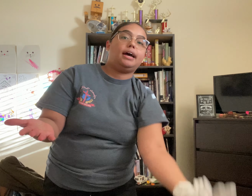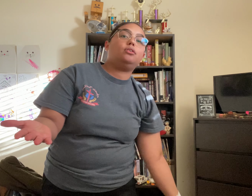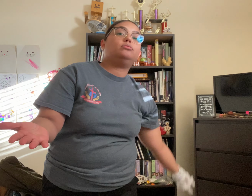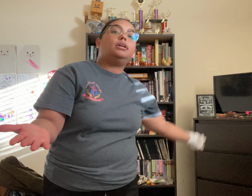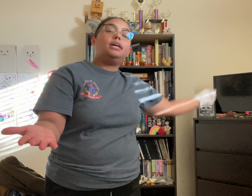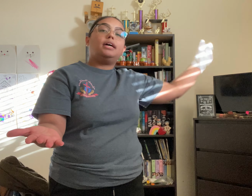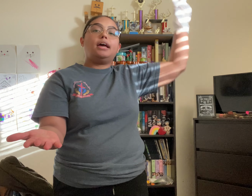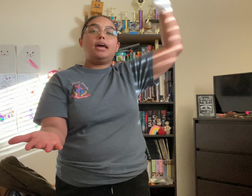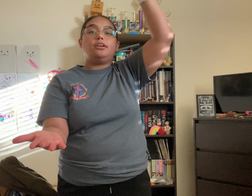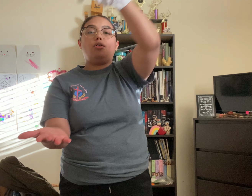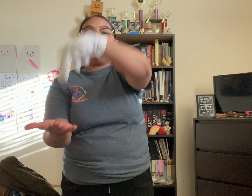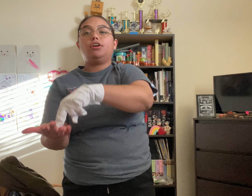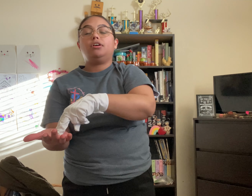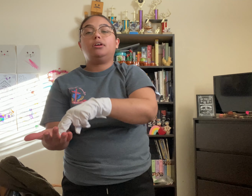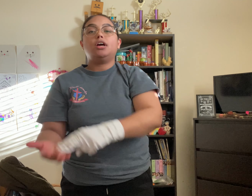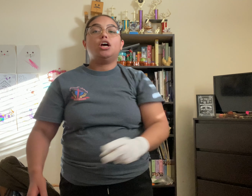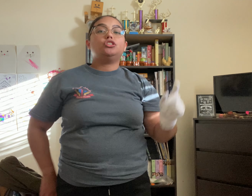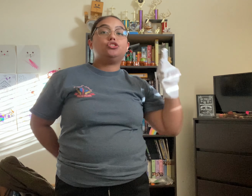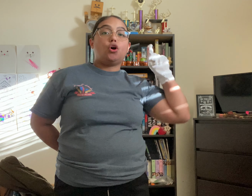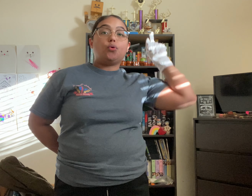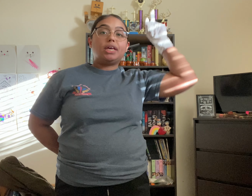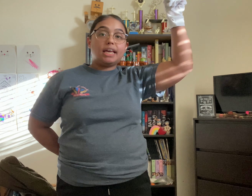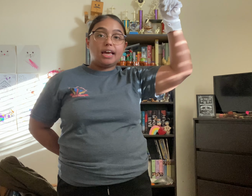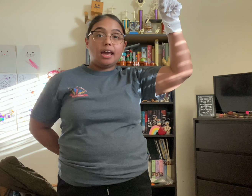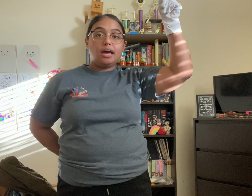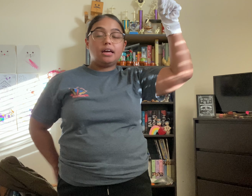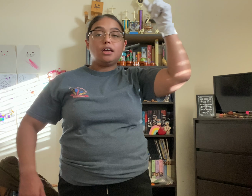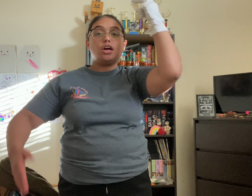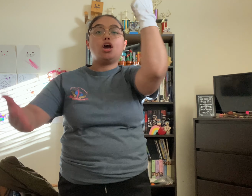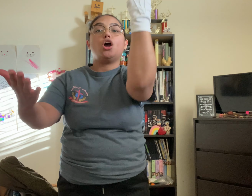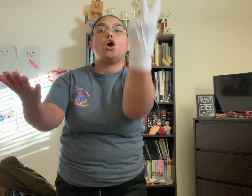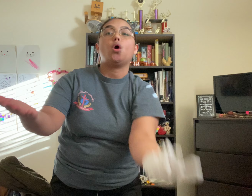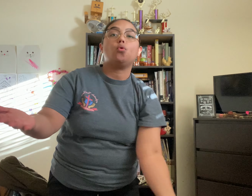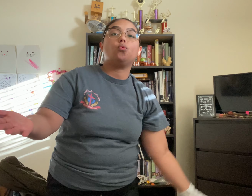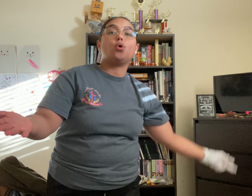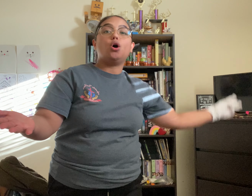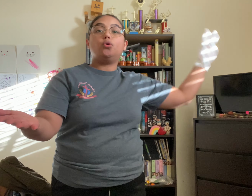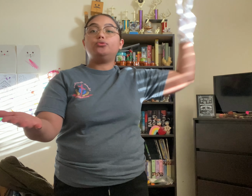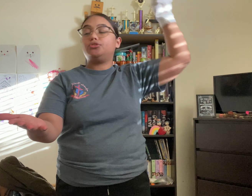Down and over. So he rose